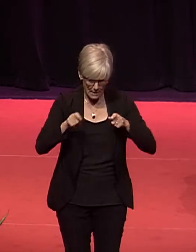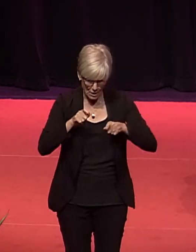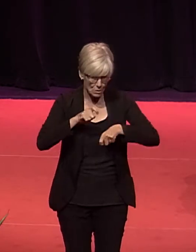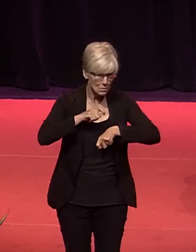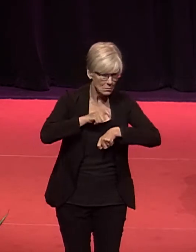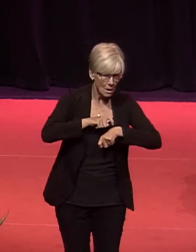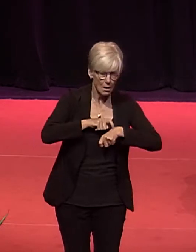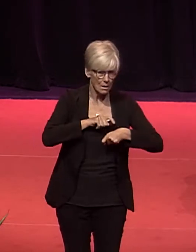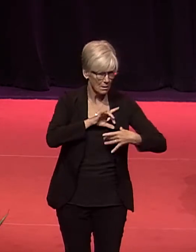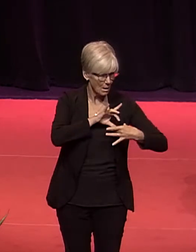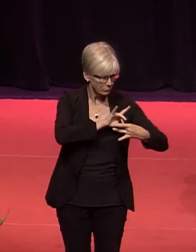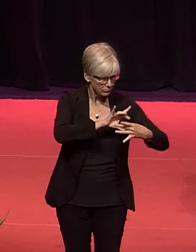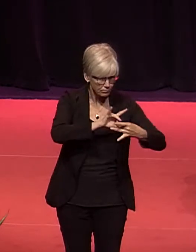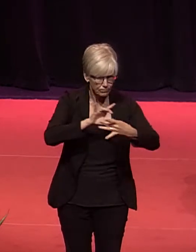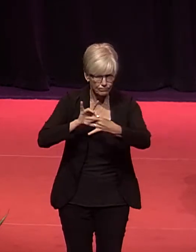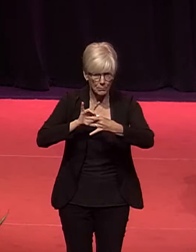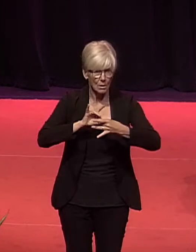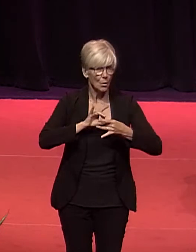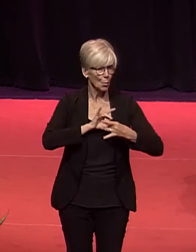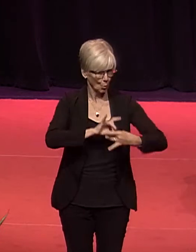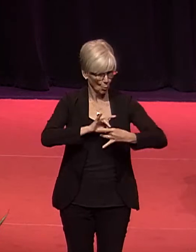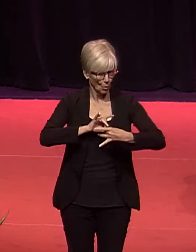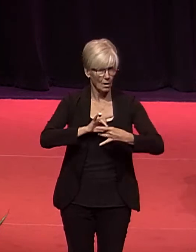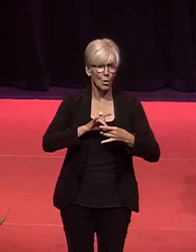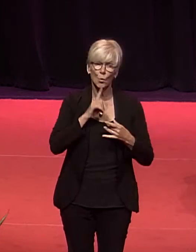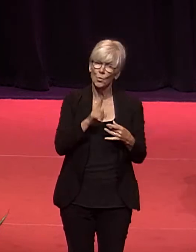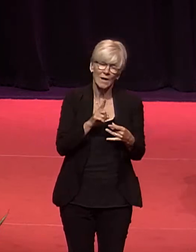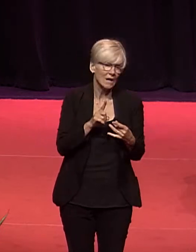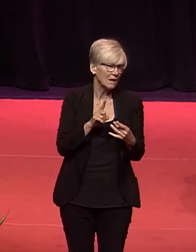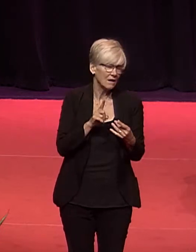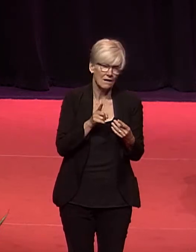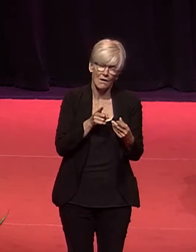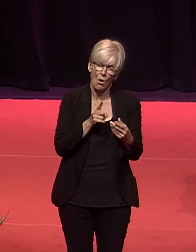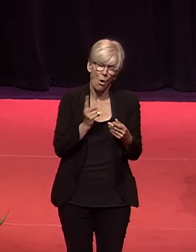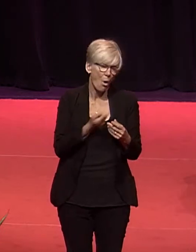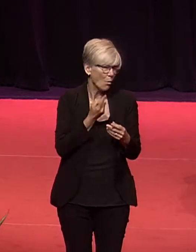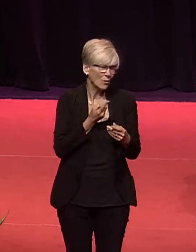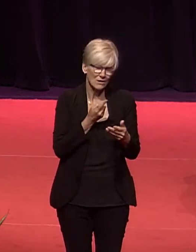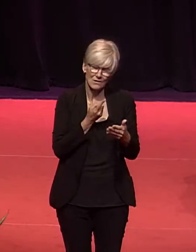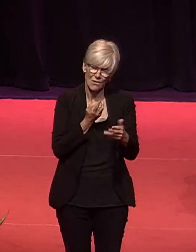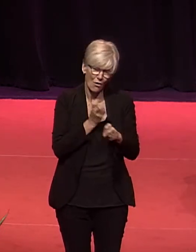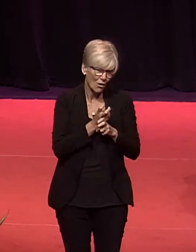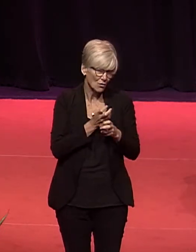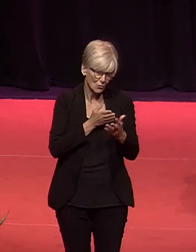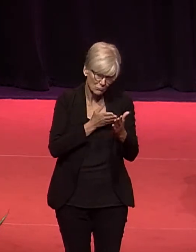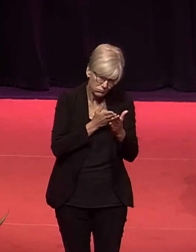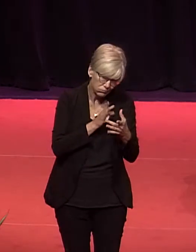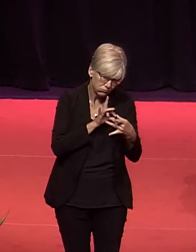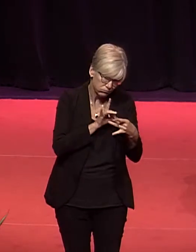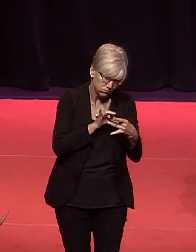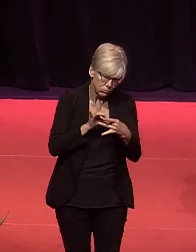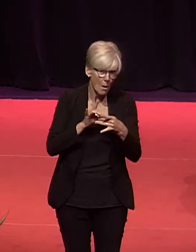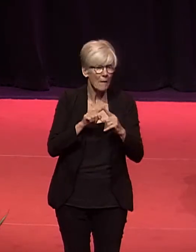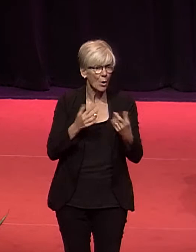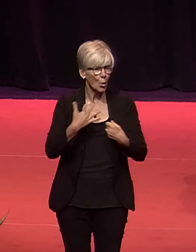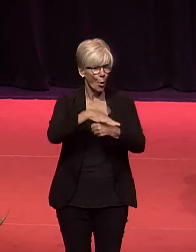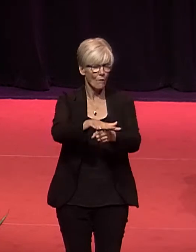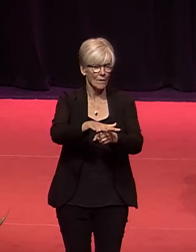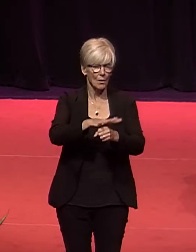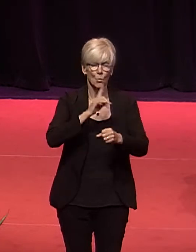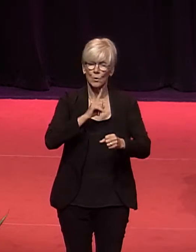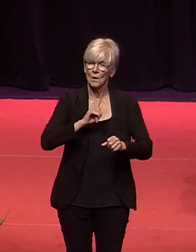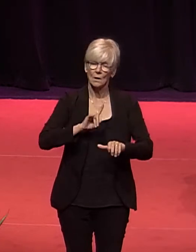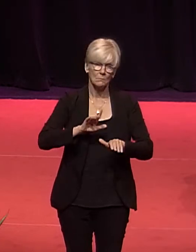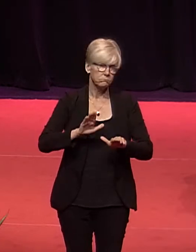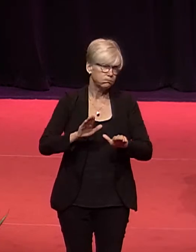building relationships, which is challenging in the best of times, and COVID, of course, brings that to a whole other level. And here you